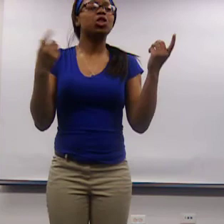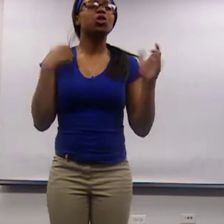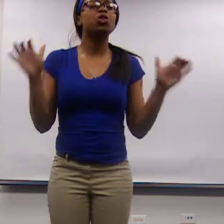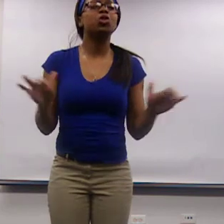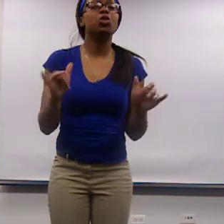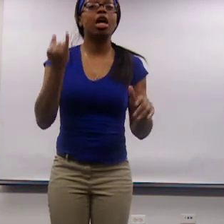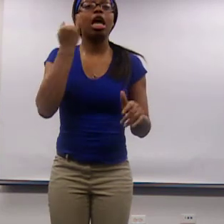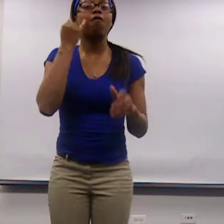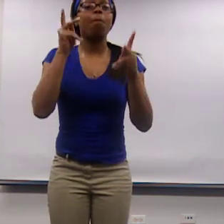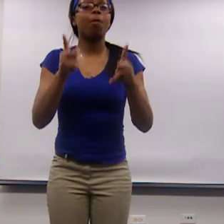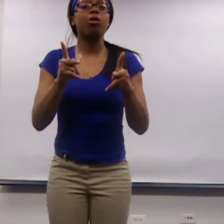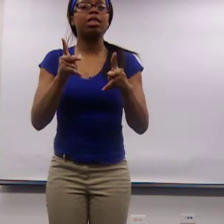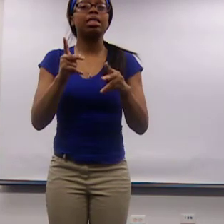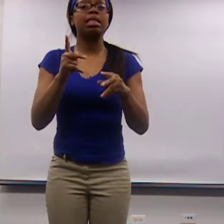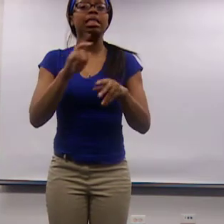in a high-rise building?